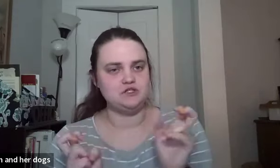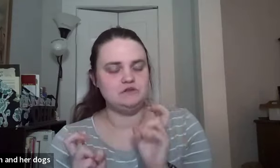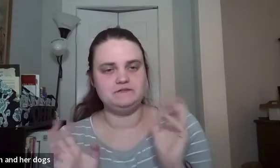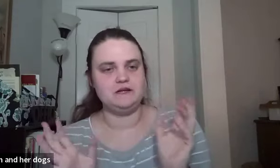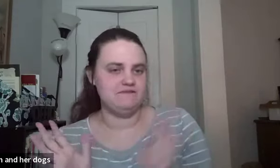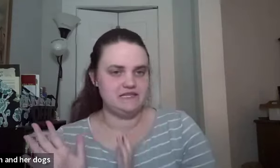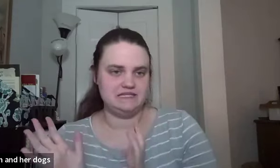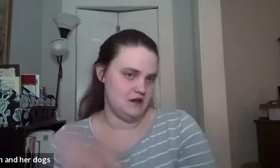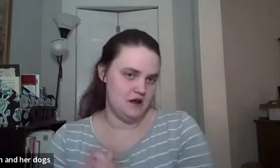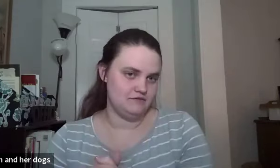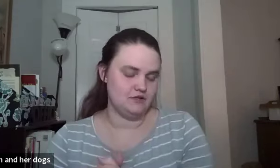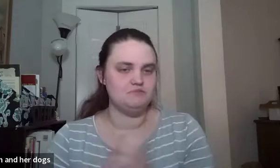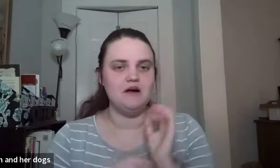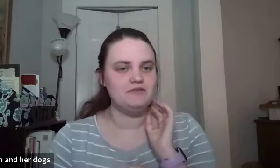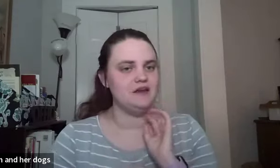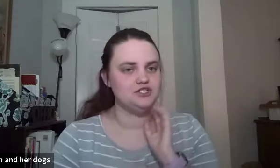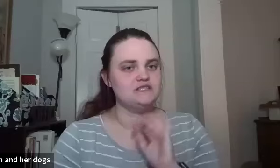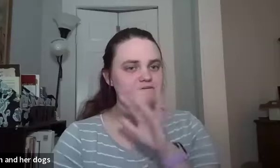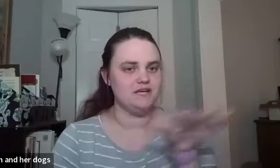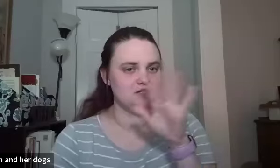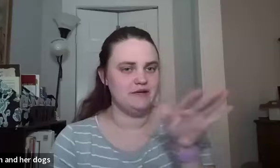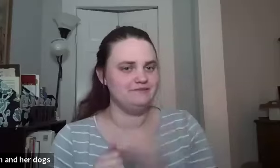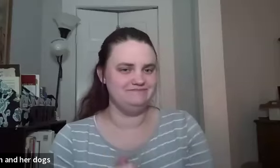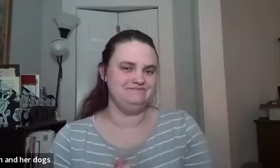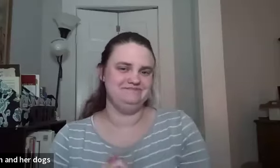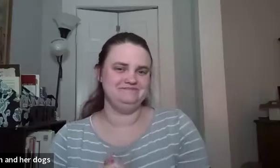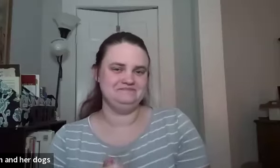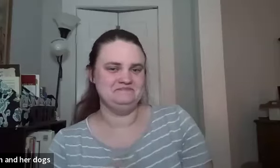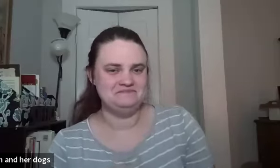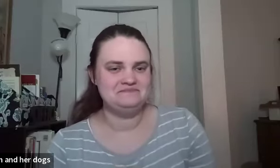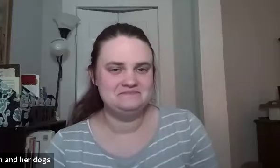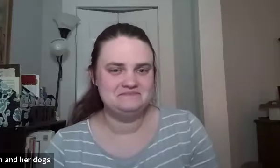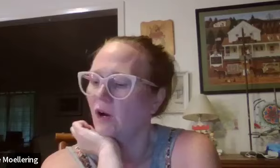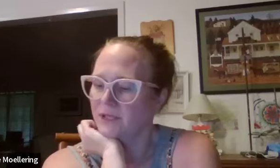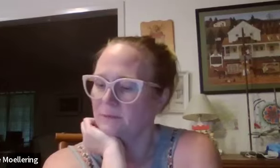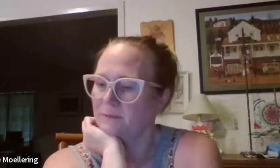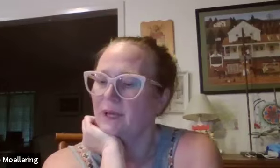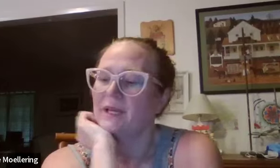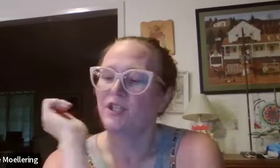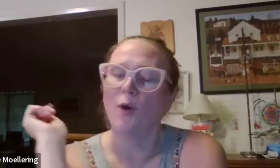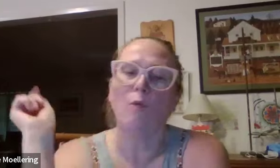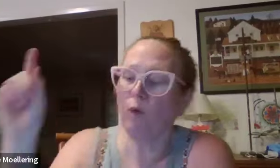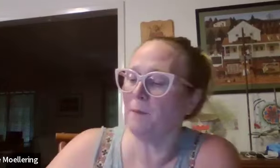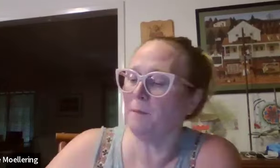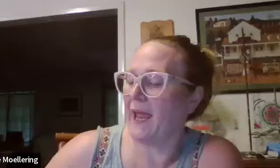special different fancy sign for each month. They are just fingerspelled. Okay, awesome. So we'll